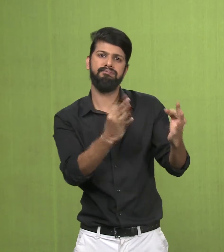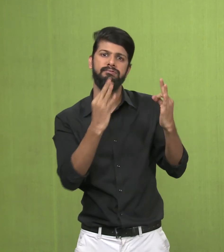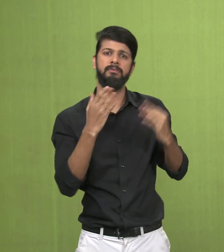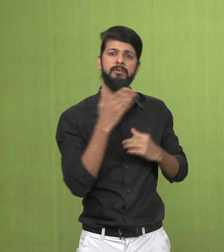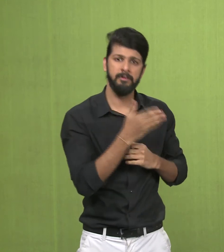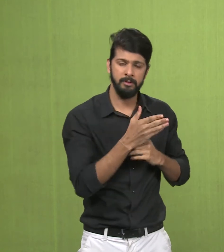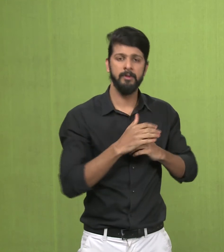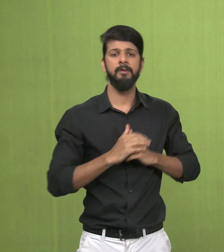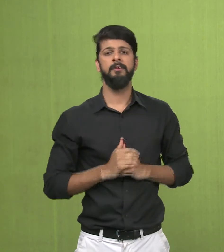one speciality.